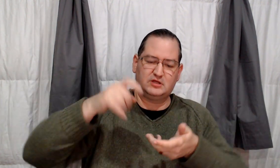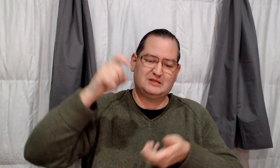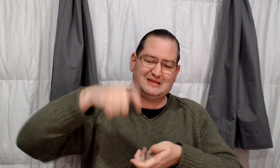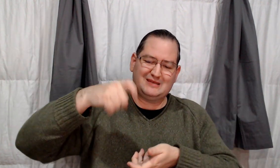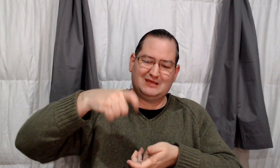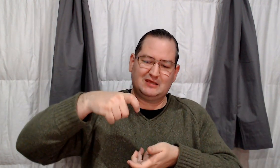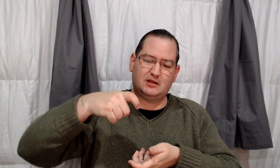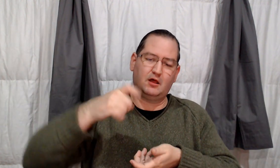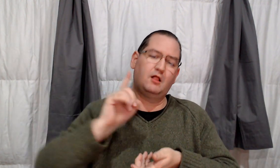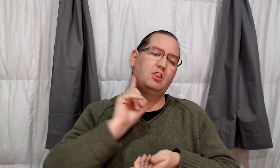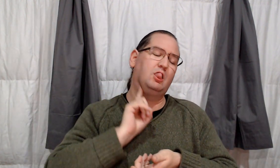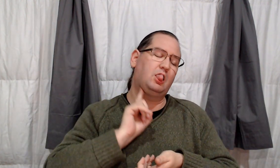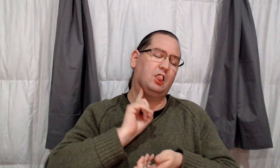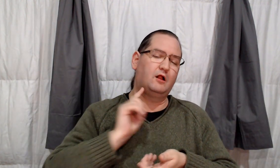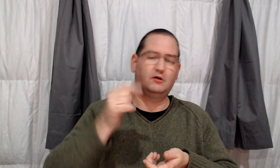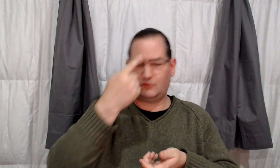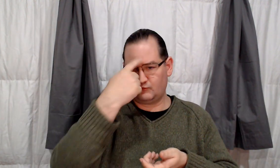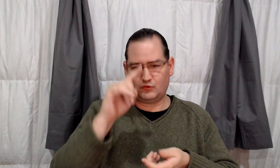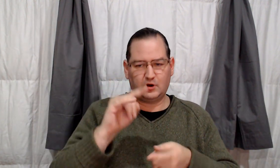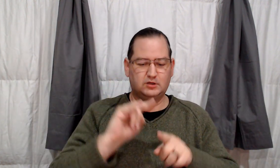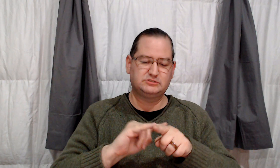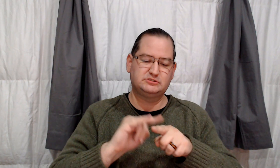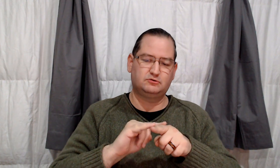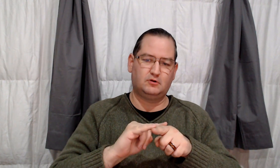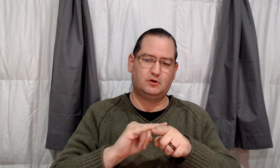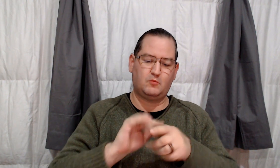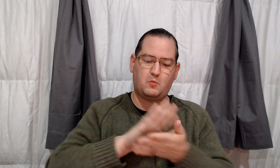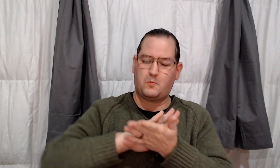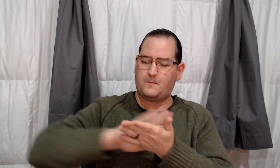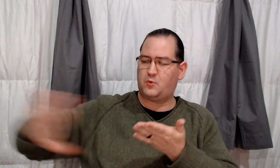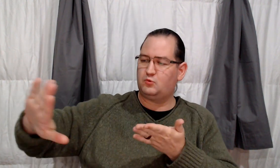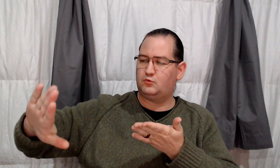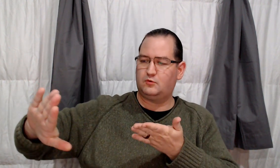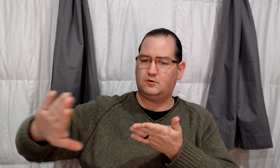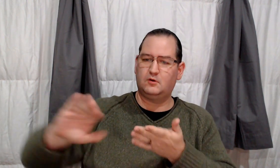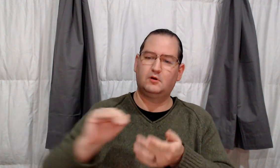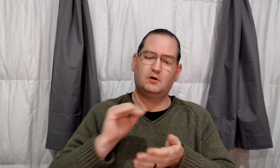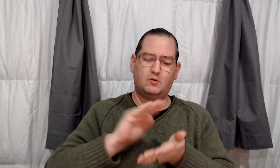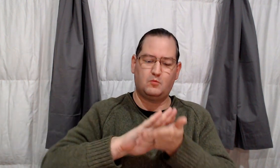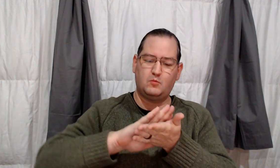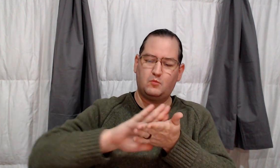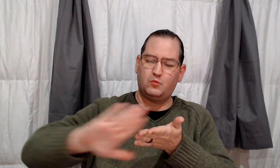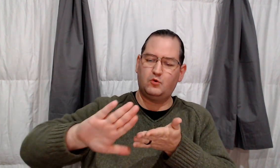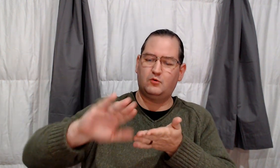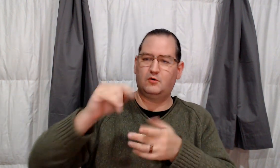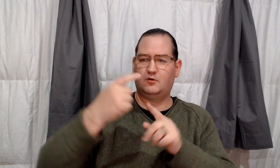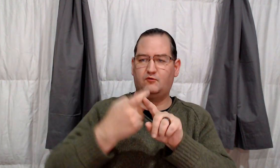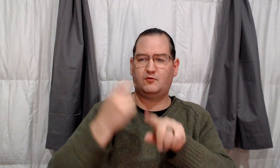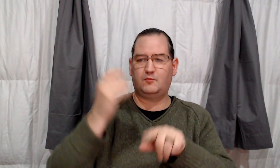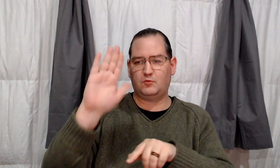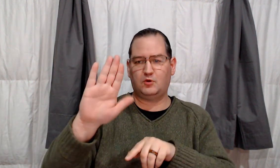will be wiped from your body, wiped from your mind forever. So get ready.